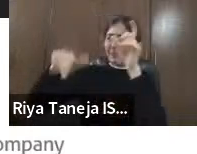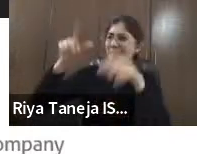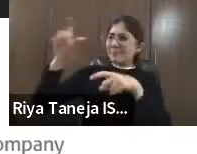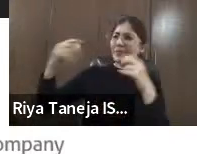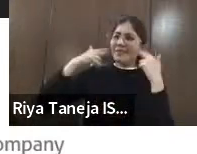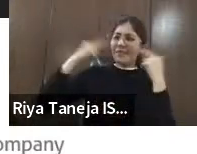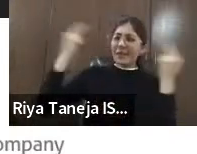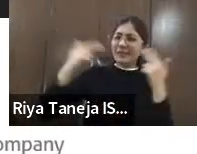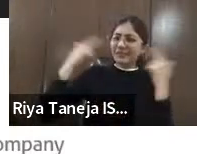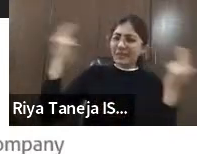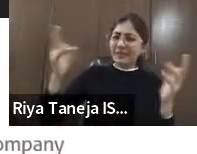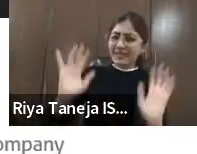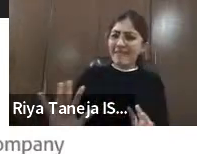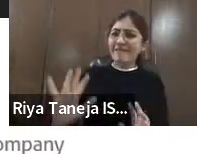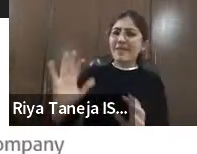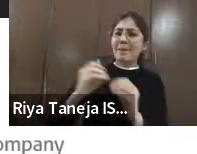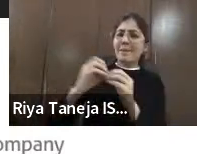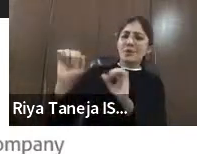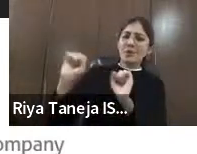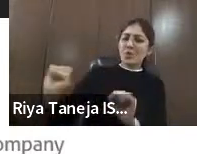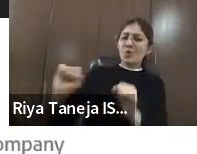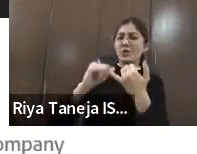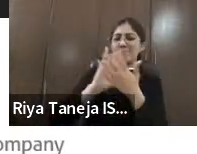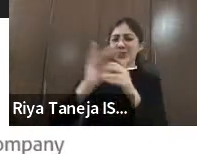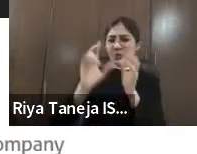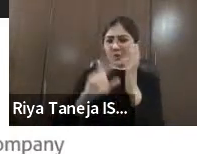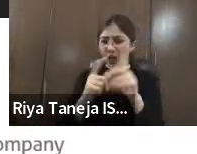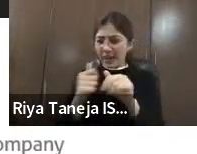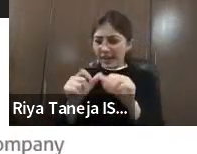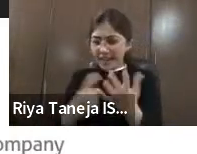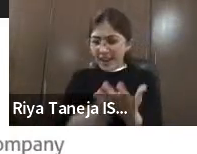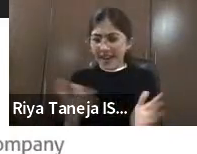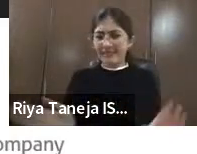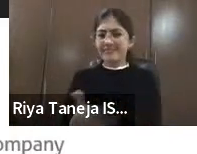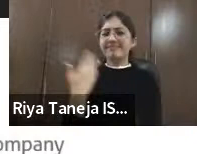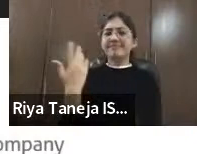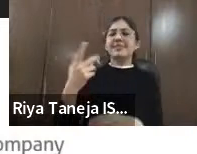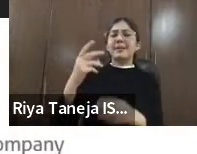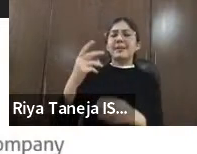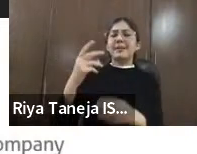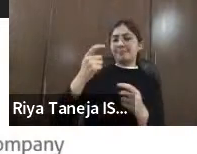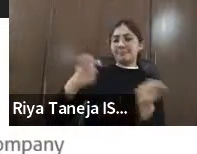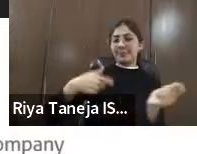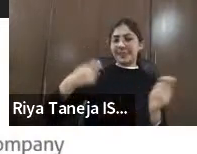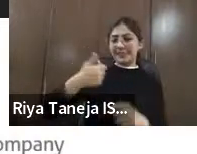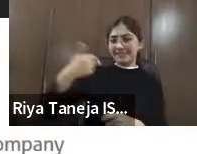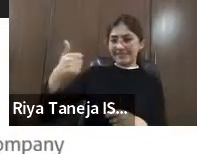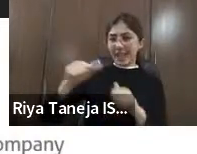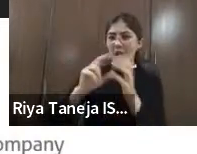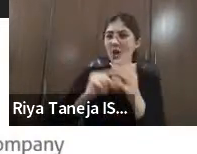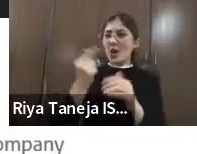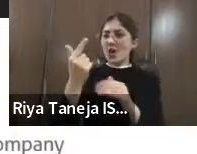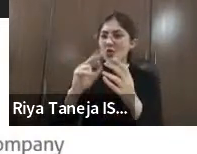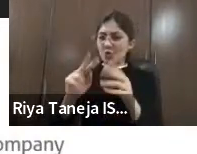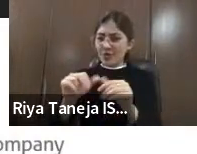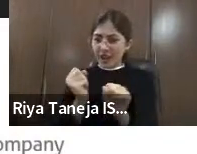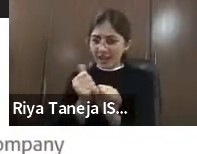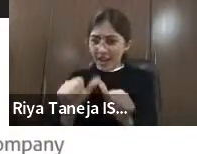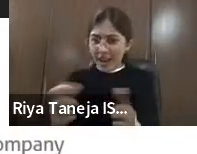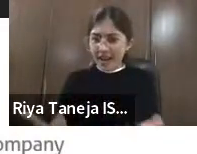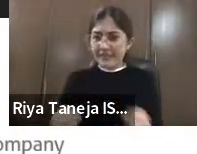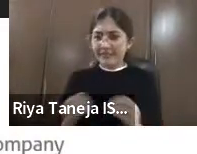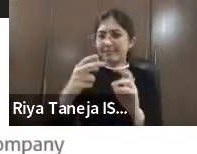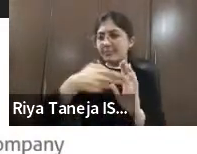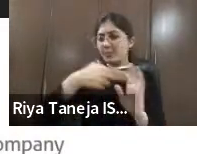Salim Suleiman, Shankar Ehsan Loy, business leaders like Shapur Mistry, Anuaga, and for brands like